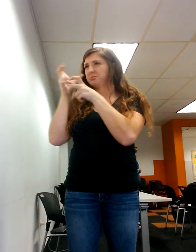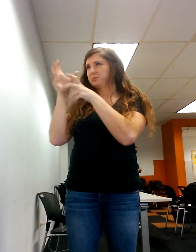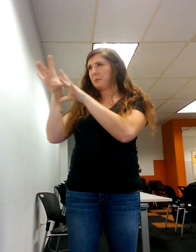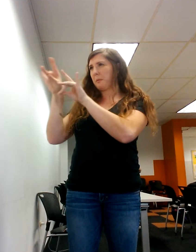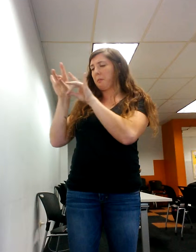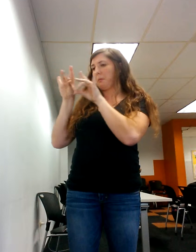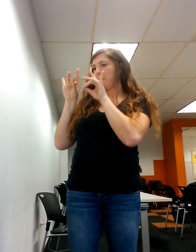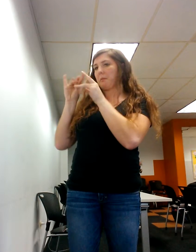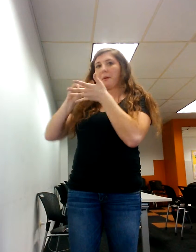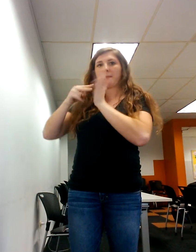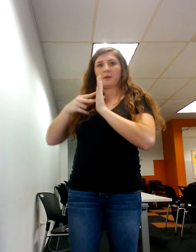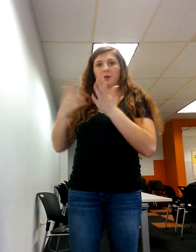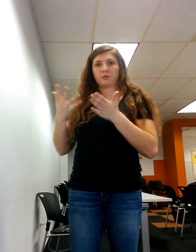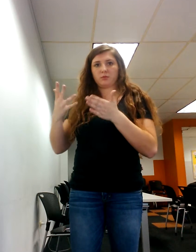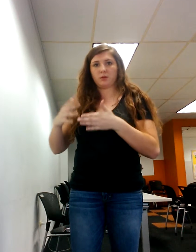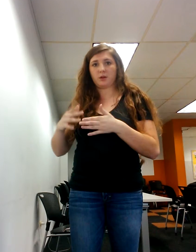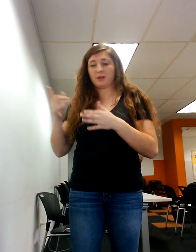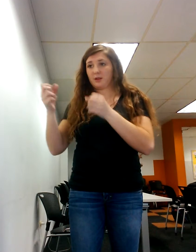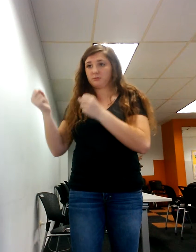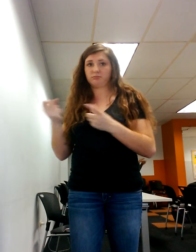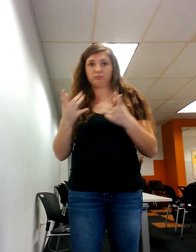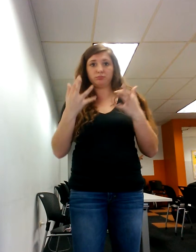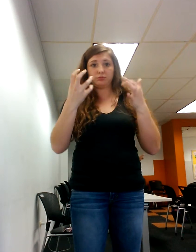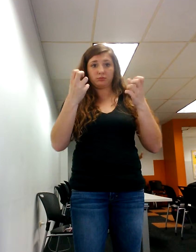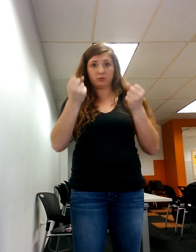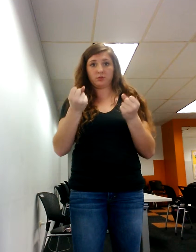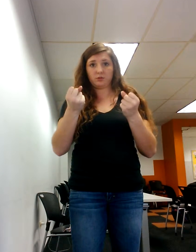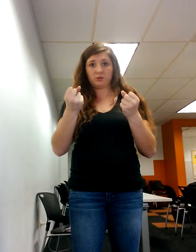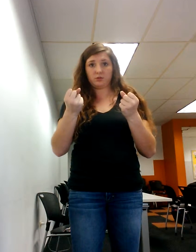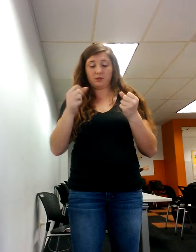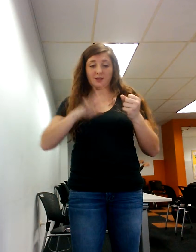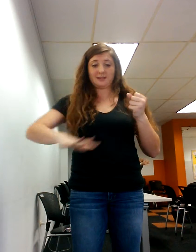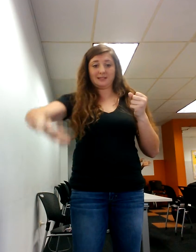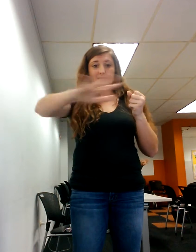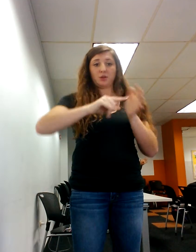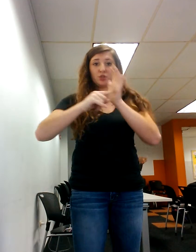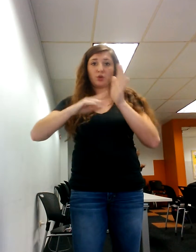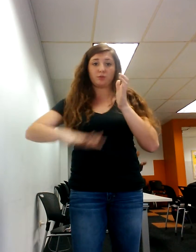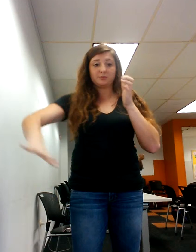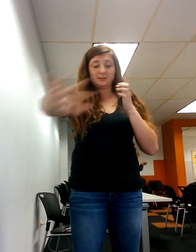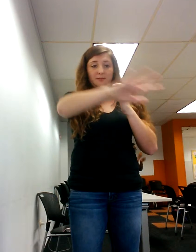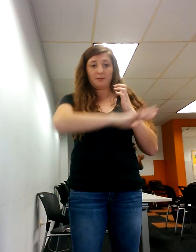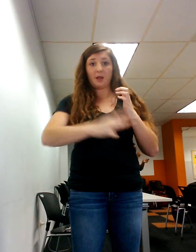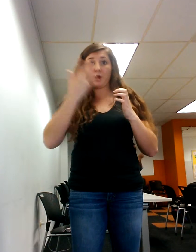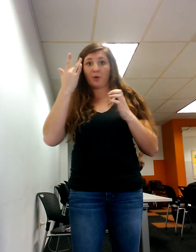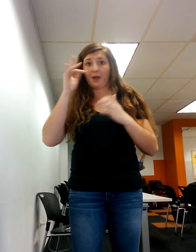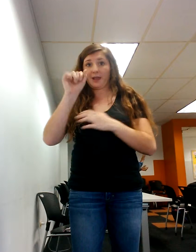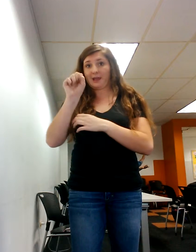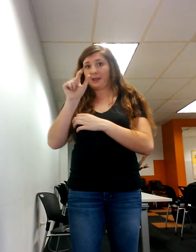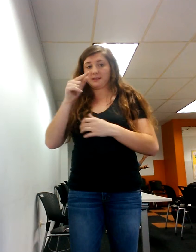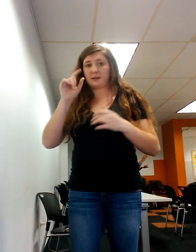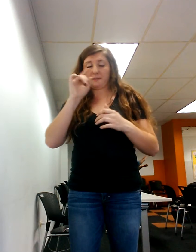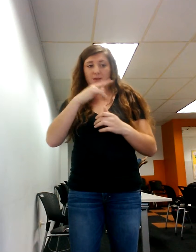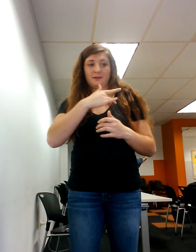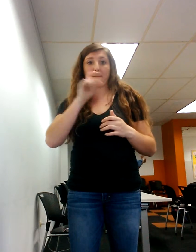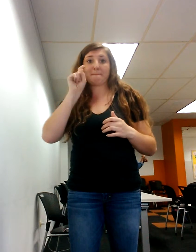meaning, then you have to reconstruct that meaning in space, because ASL is a spatial. Good?